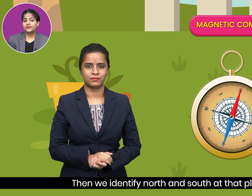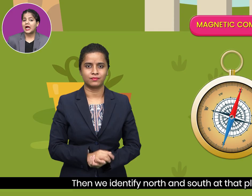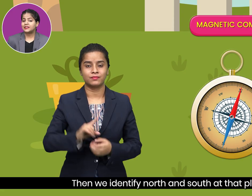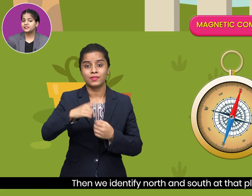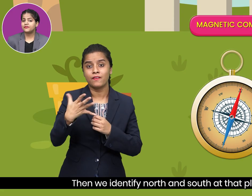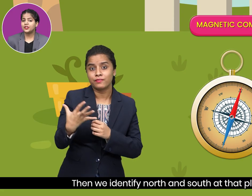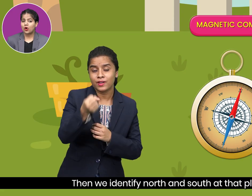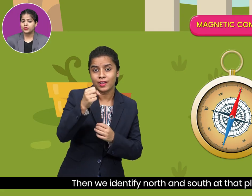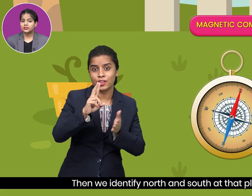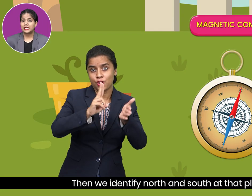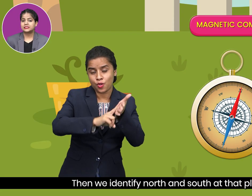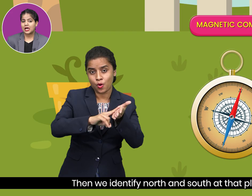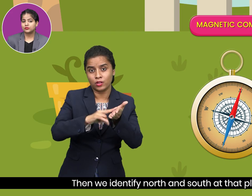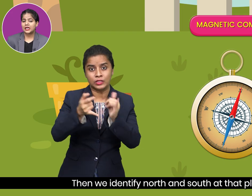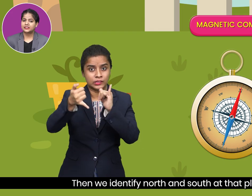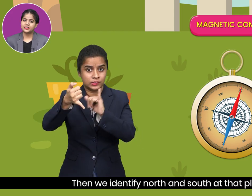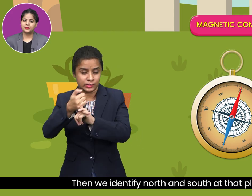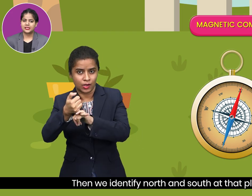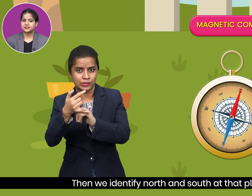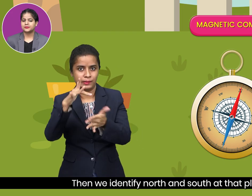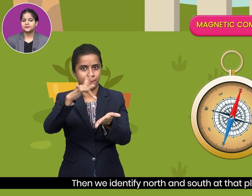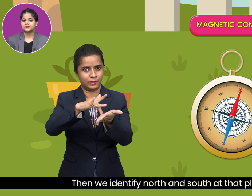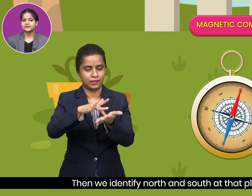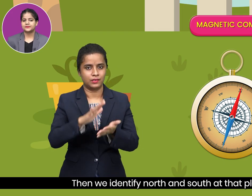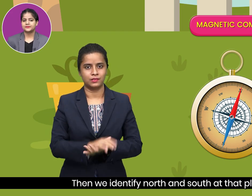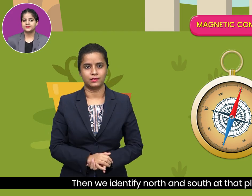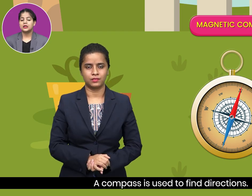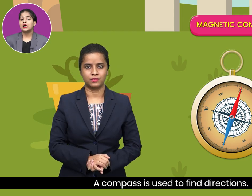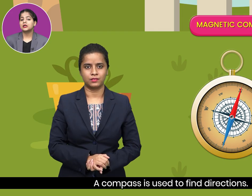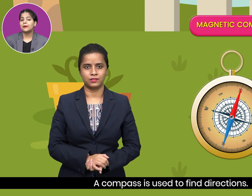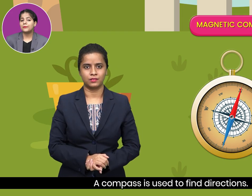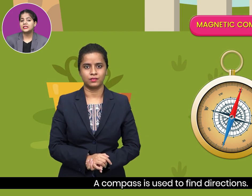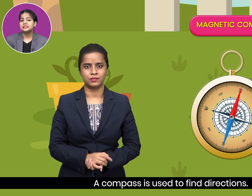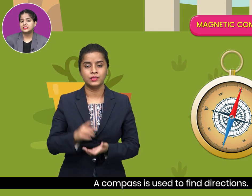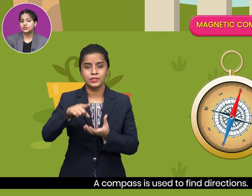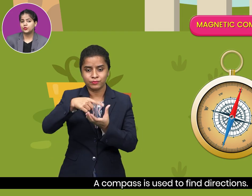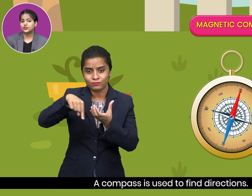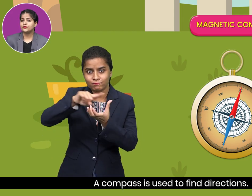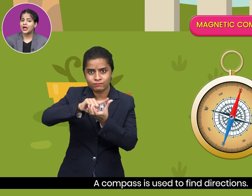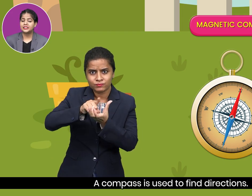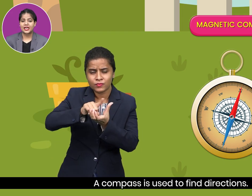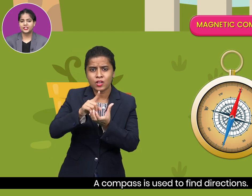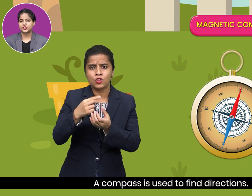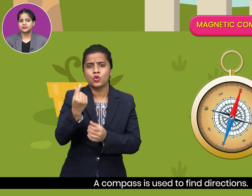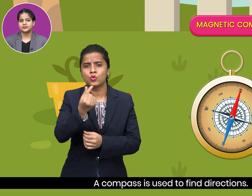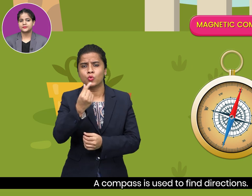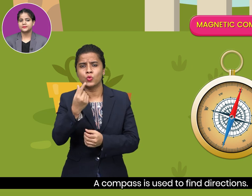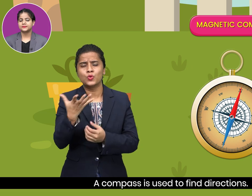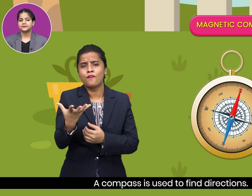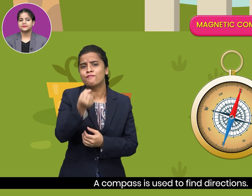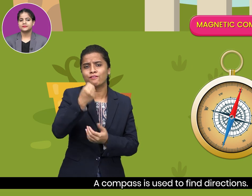Then we identify north and south at that place. A compass is used to find